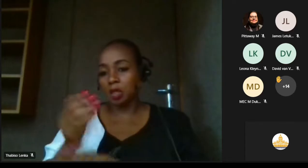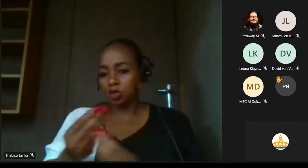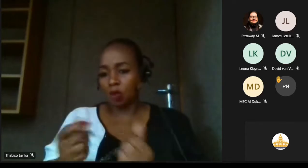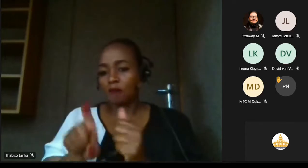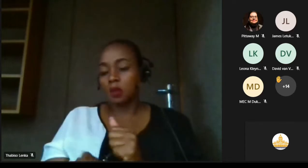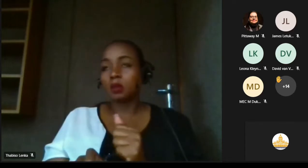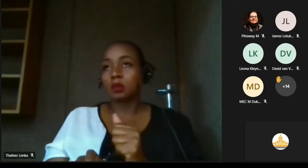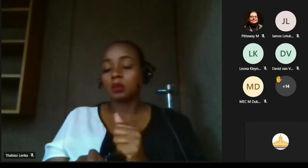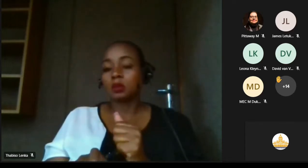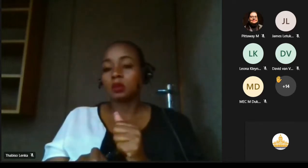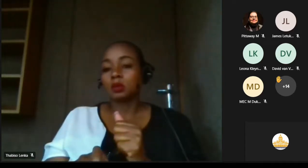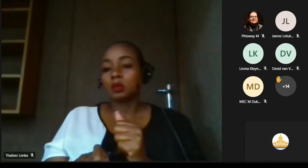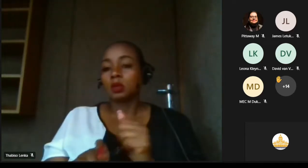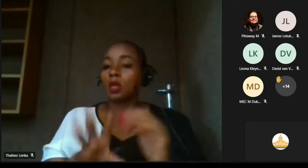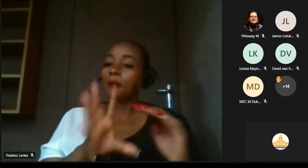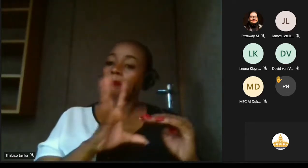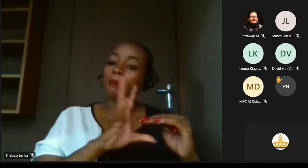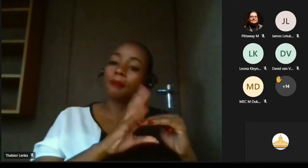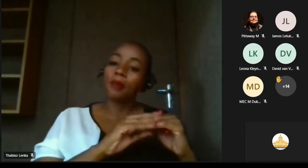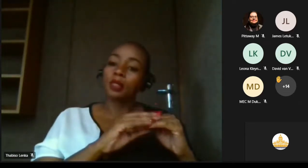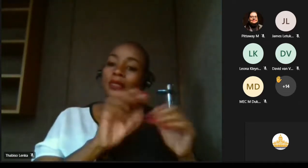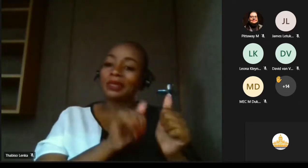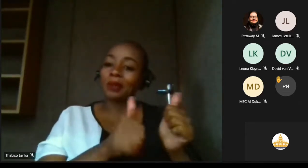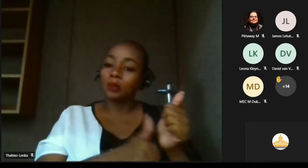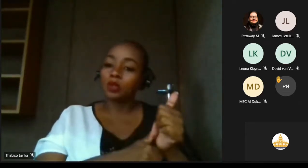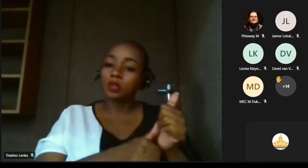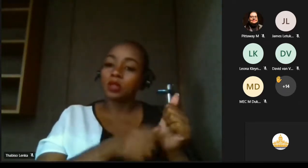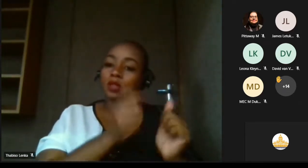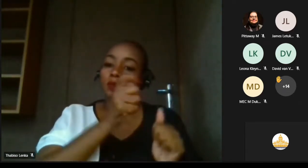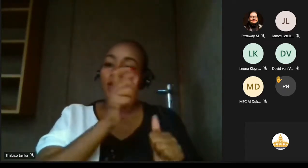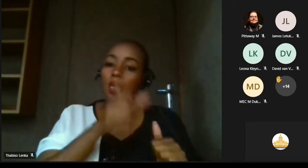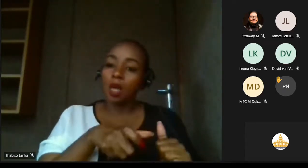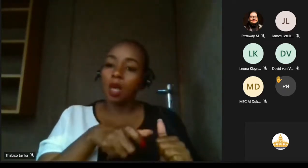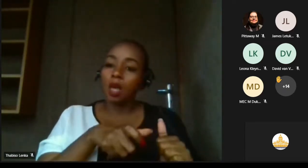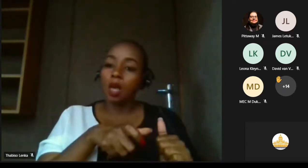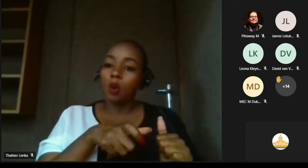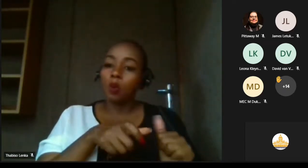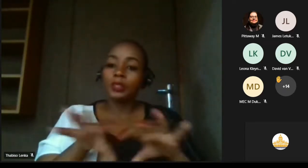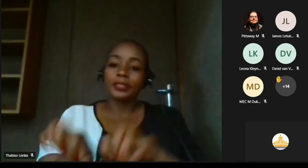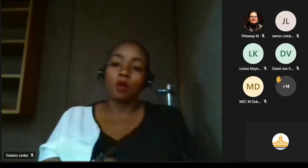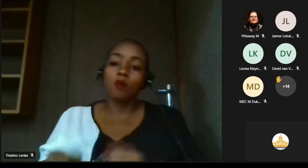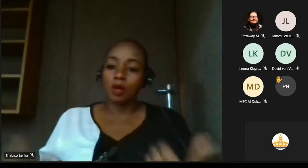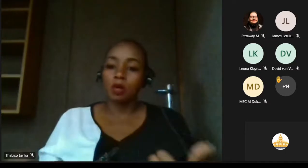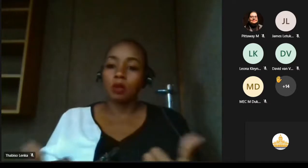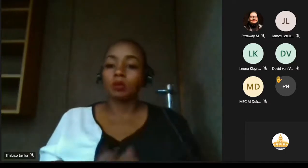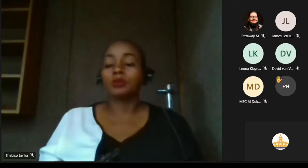2016. Honorable members, the Deputy Speaker will take the chair.